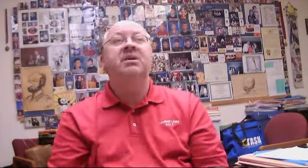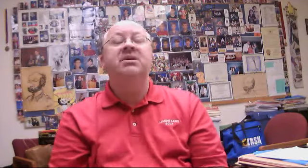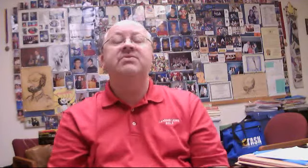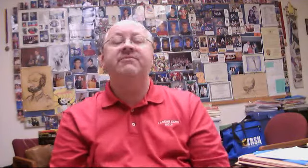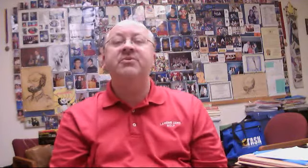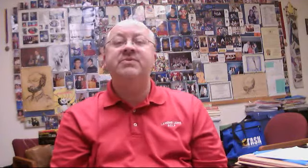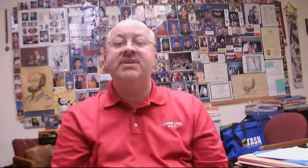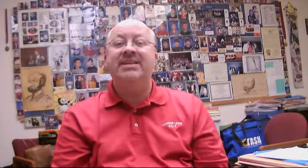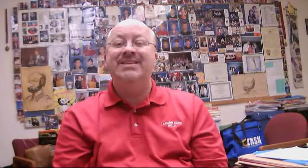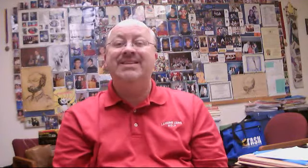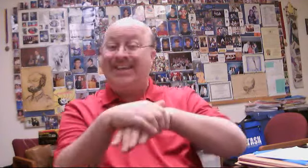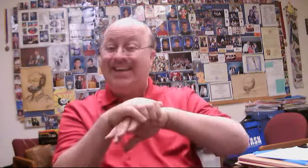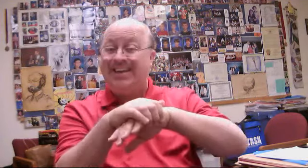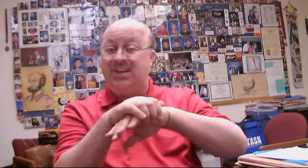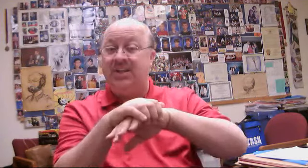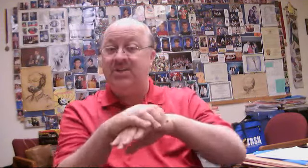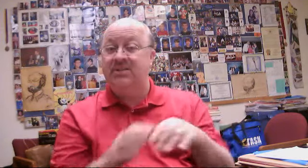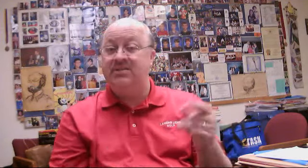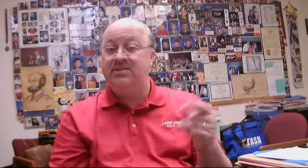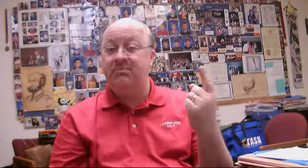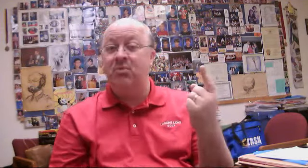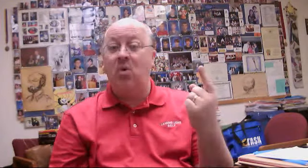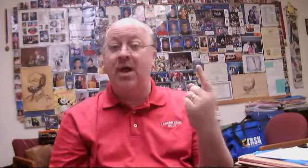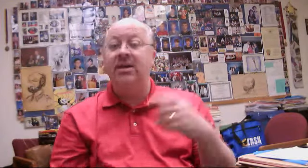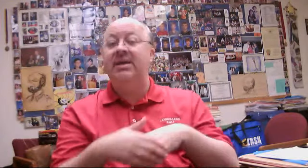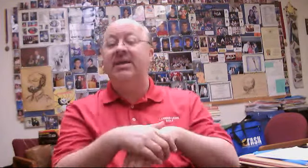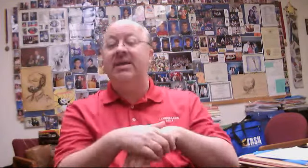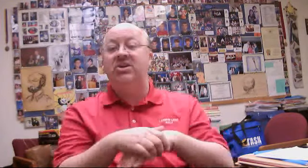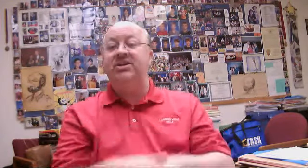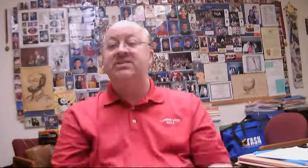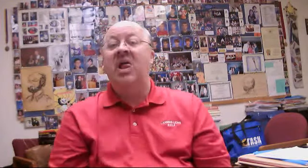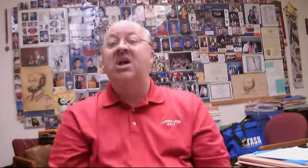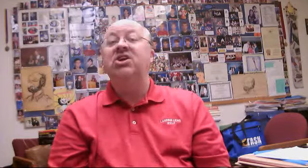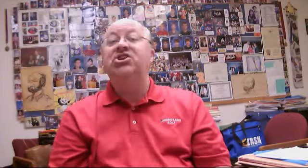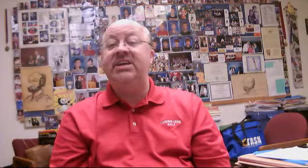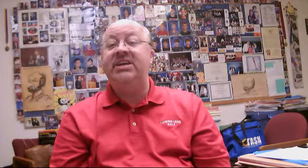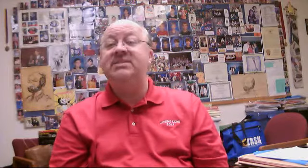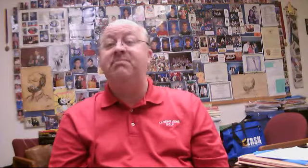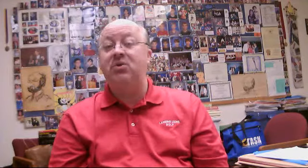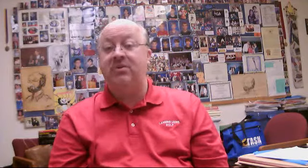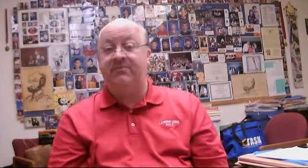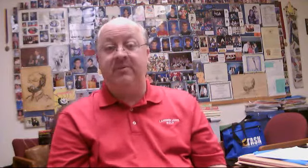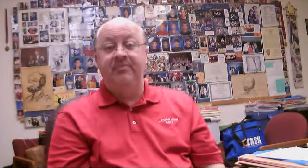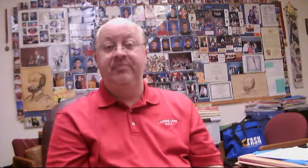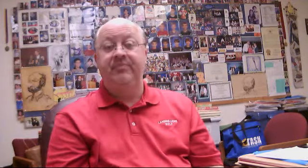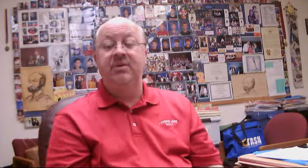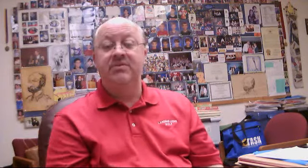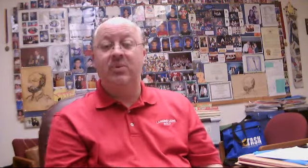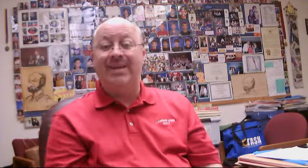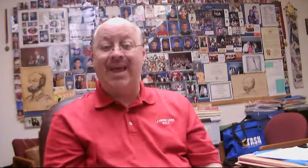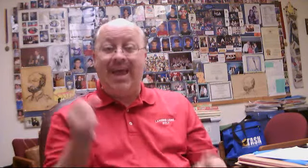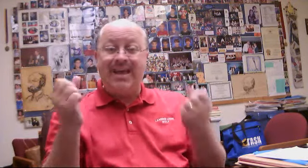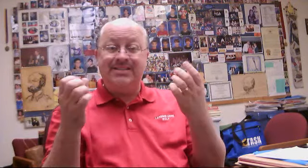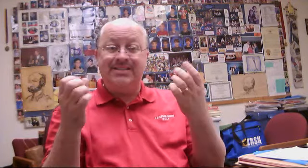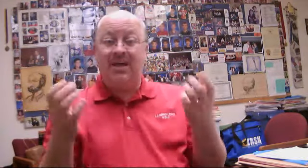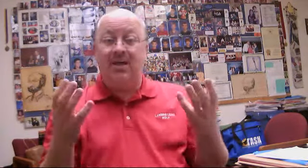So the first sentence in English, sentence number 1 in English is, she is beautiful. So in ASL,